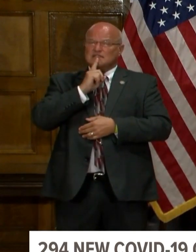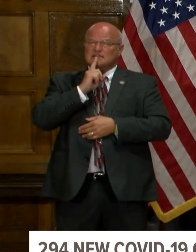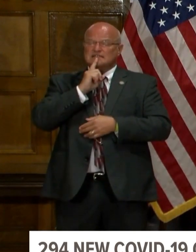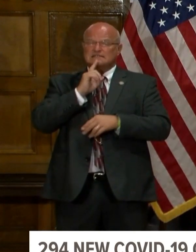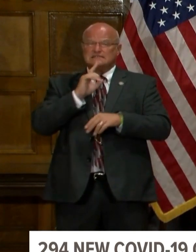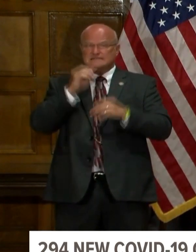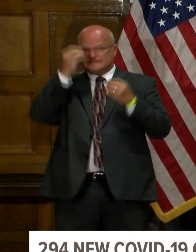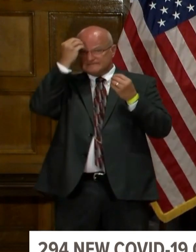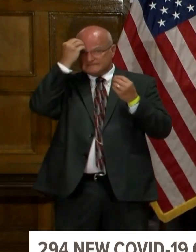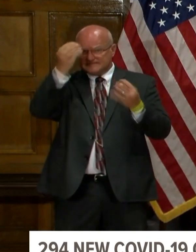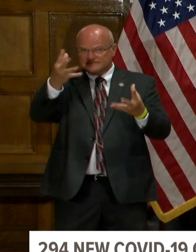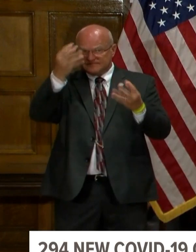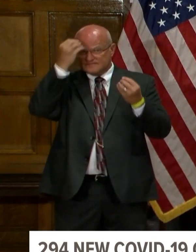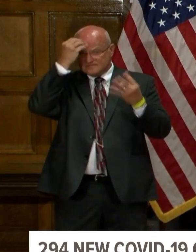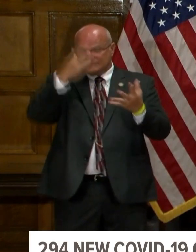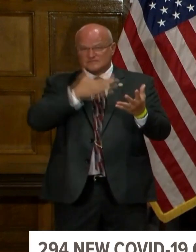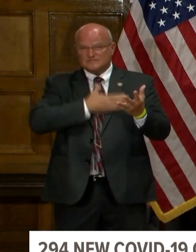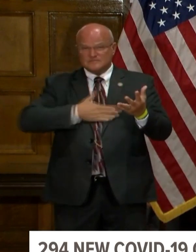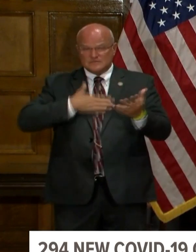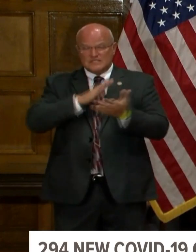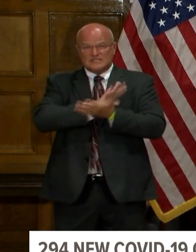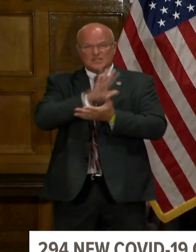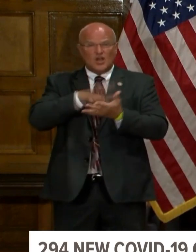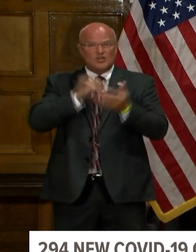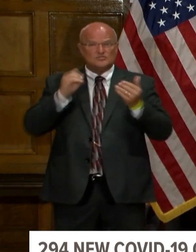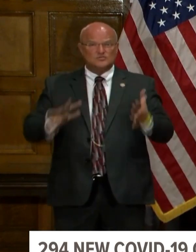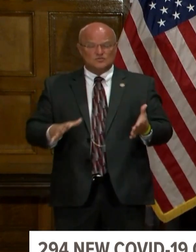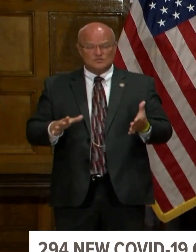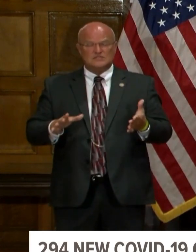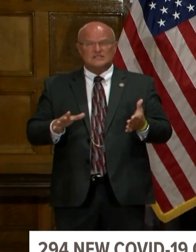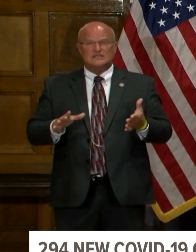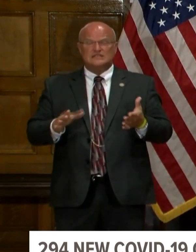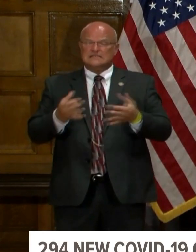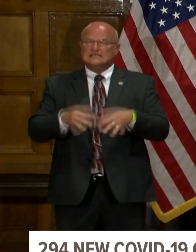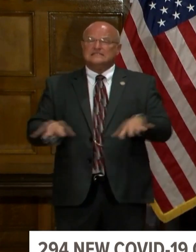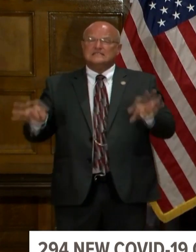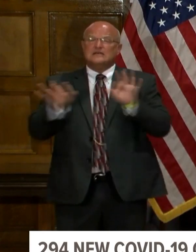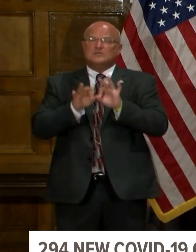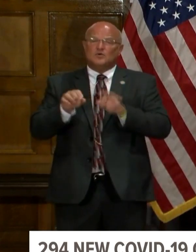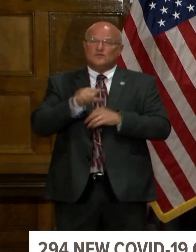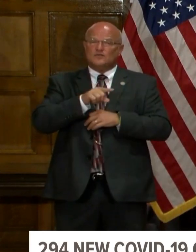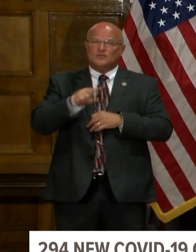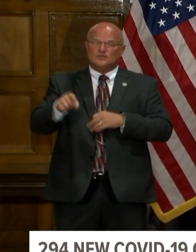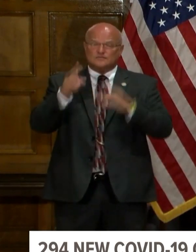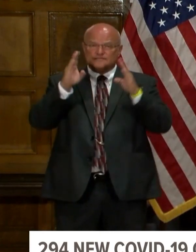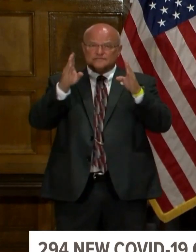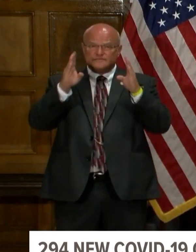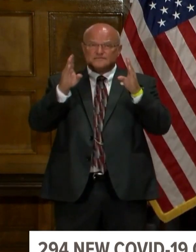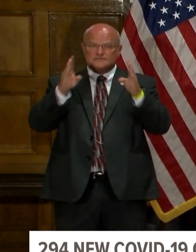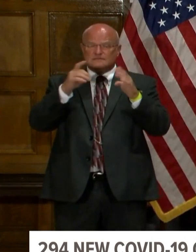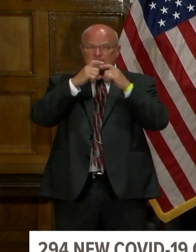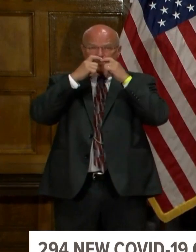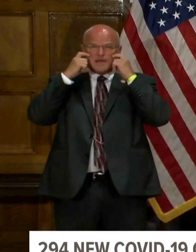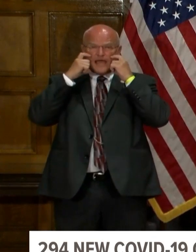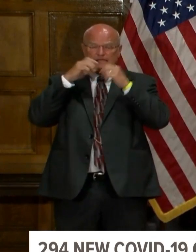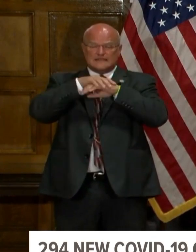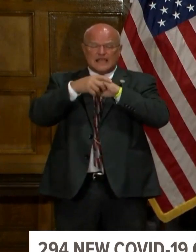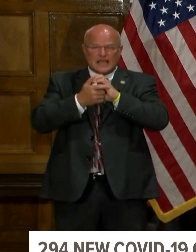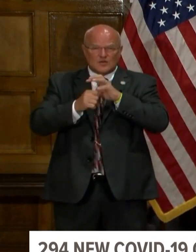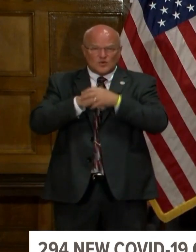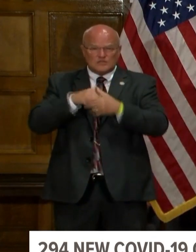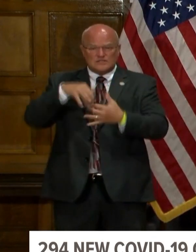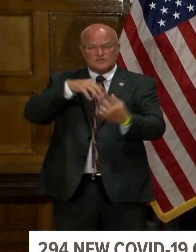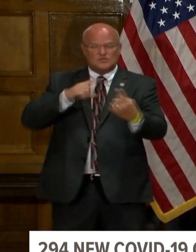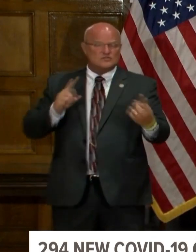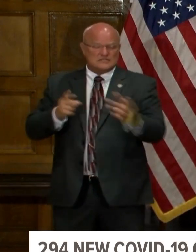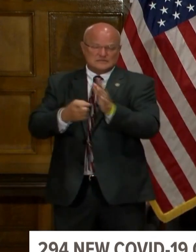reaching out and saying that to the college students and university students, it's important for you to adhere to the mask, the hand washing, and the social